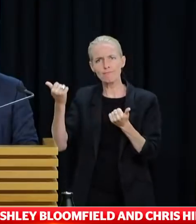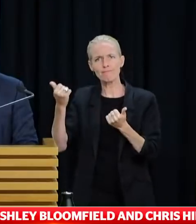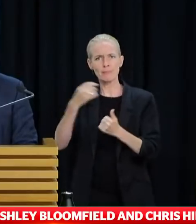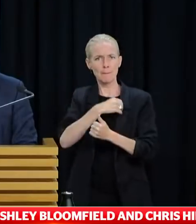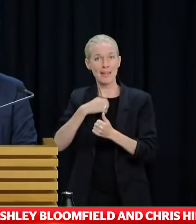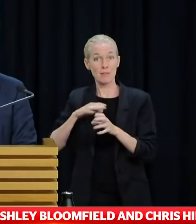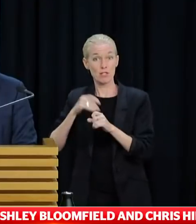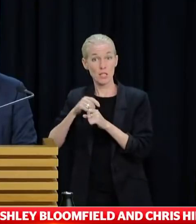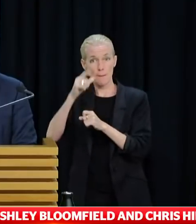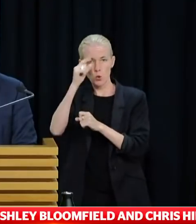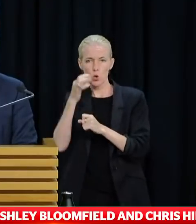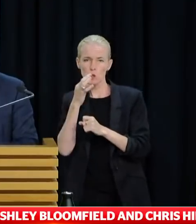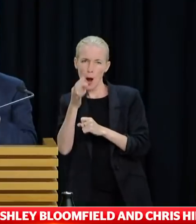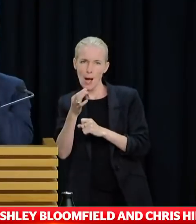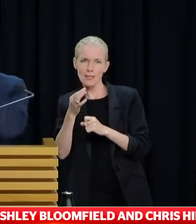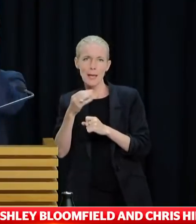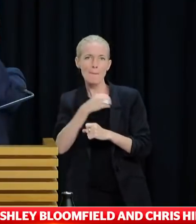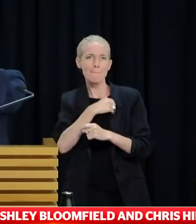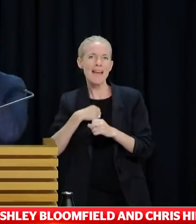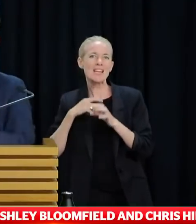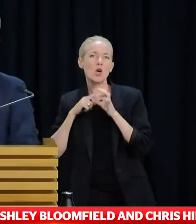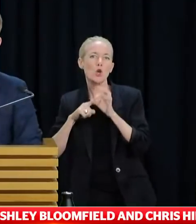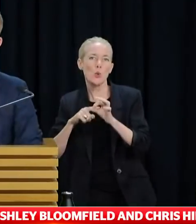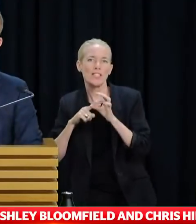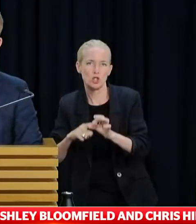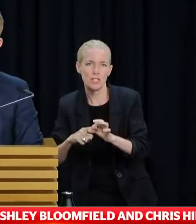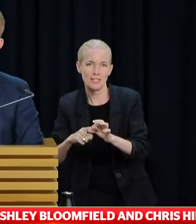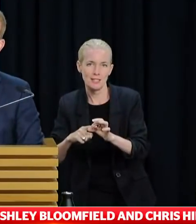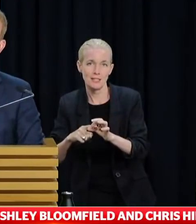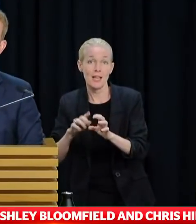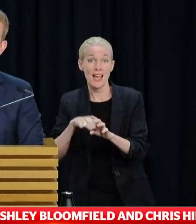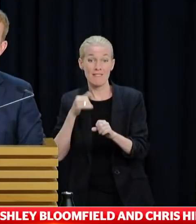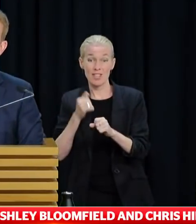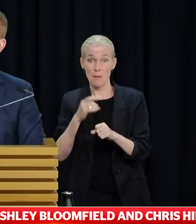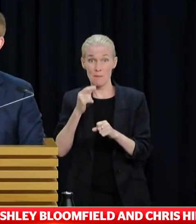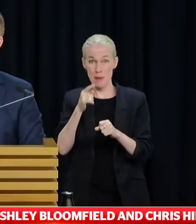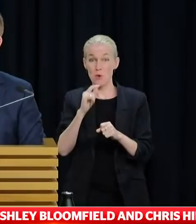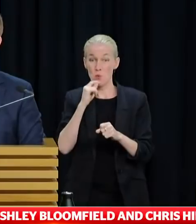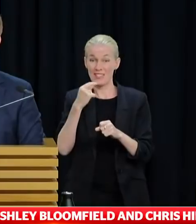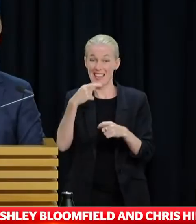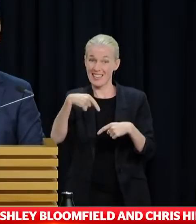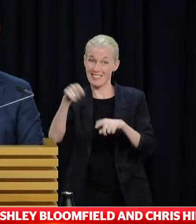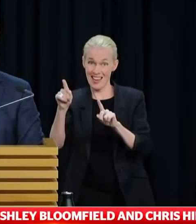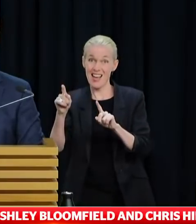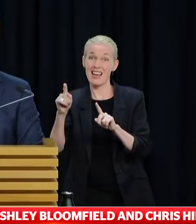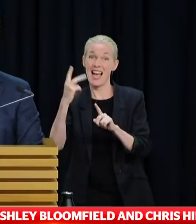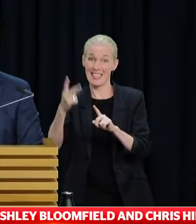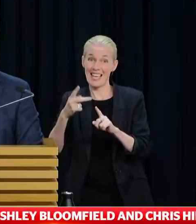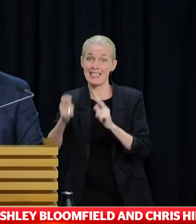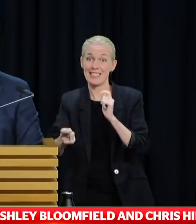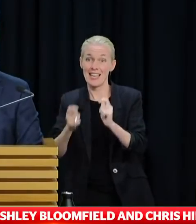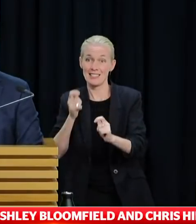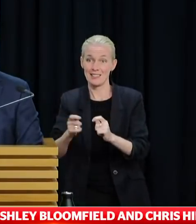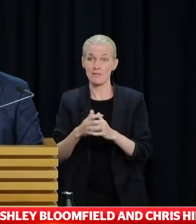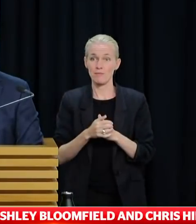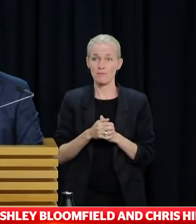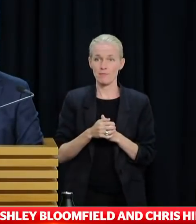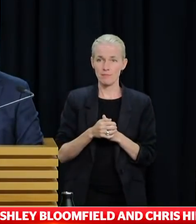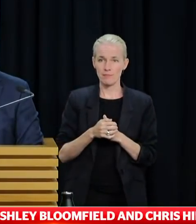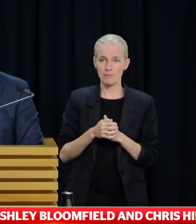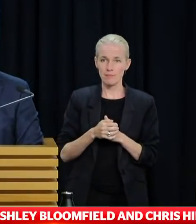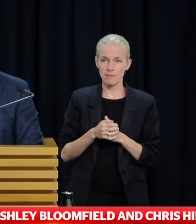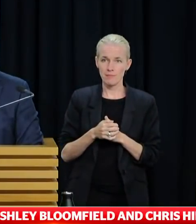requires additional testing as well. We'll come up the back. Mr. Hipkins, several countries are considering a COVID passport to only allow